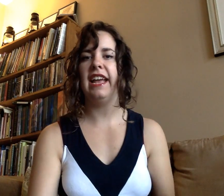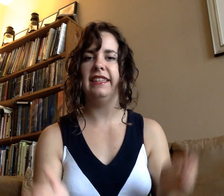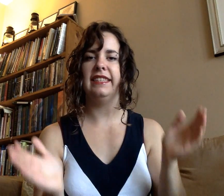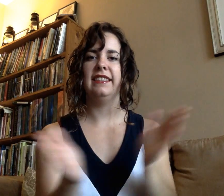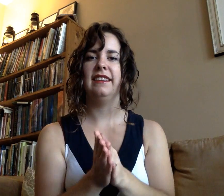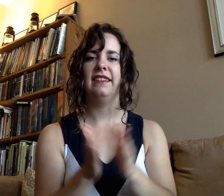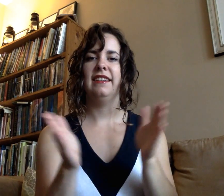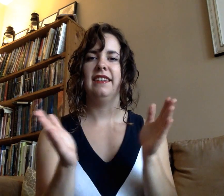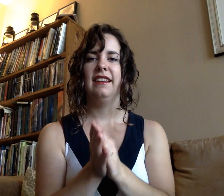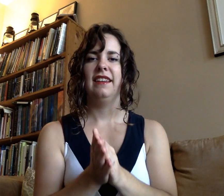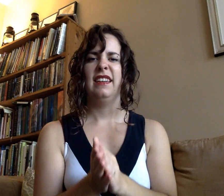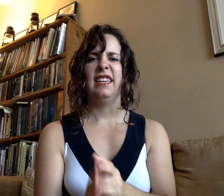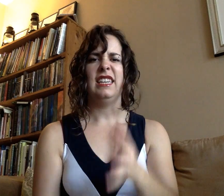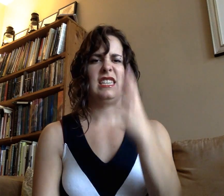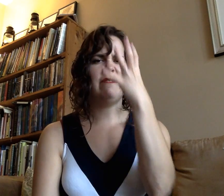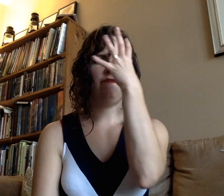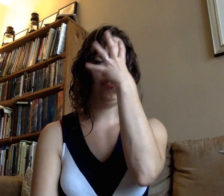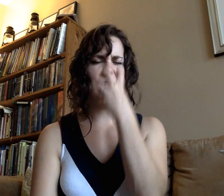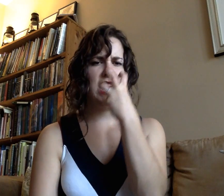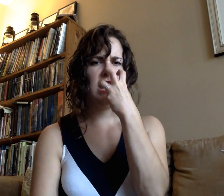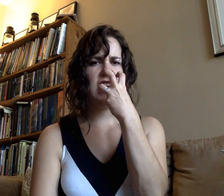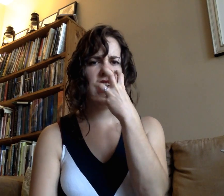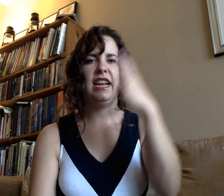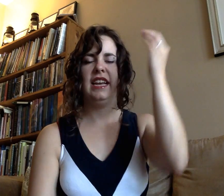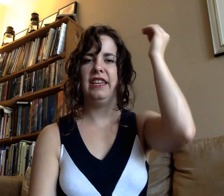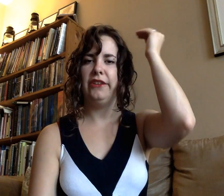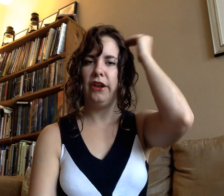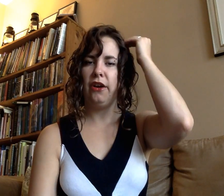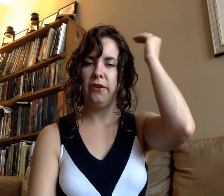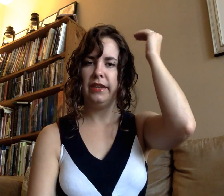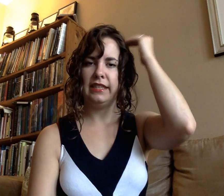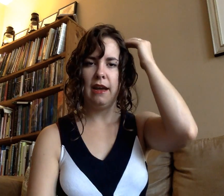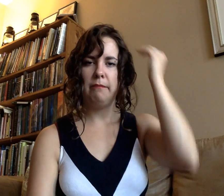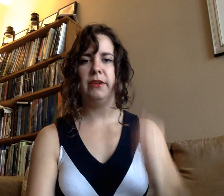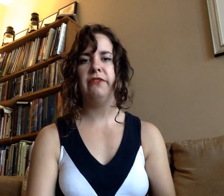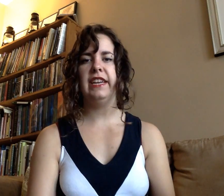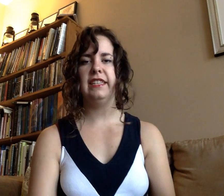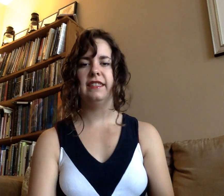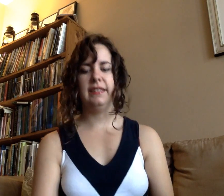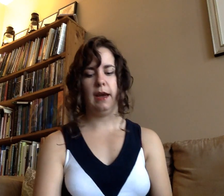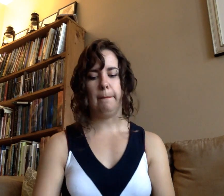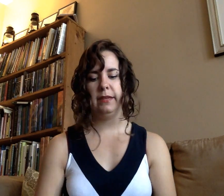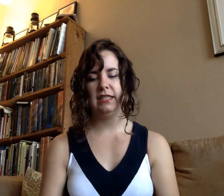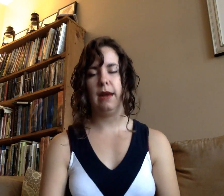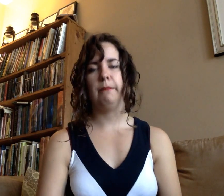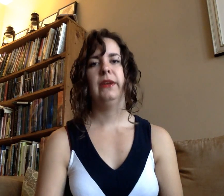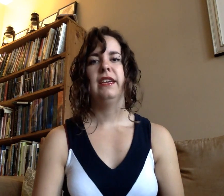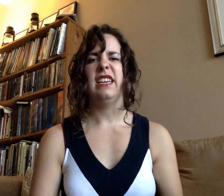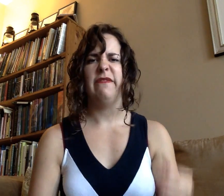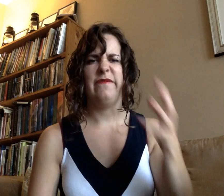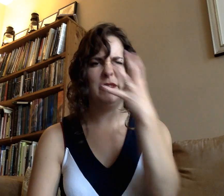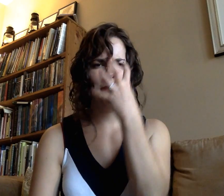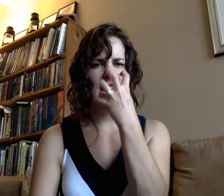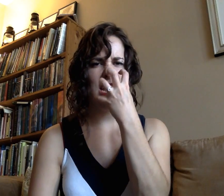hands. If you're mad and you know it, stomp your feet. Stomp, stomp. If you're